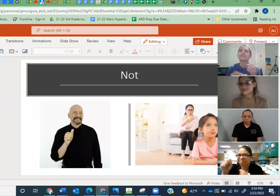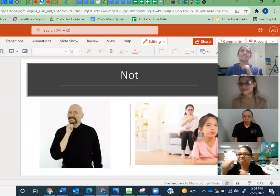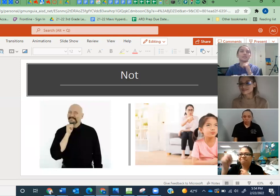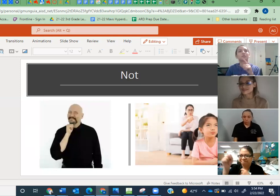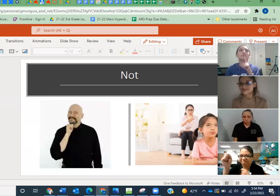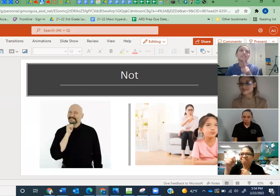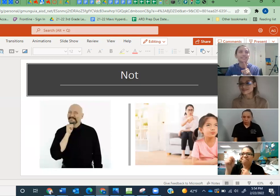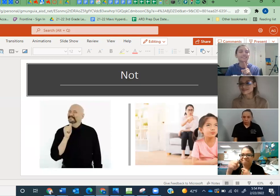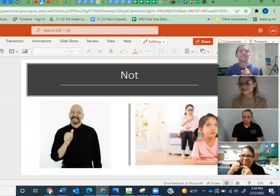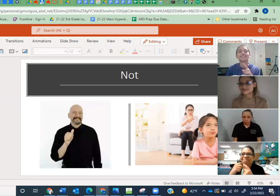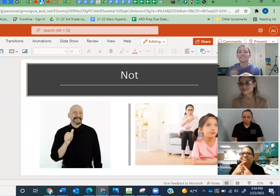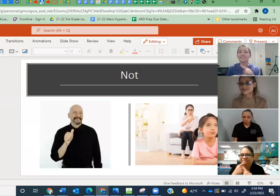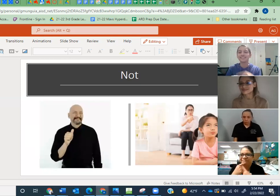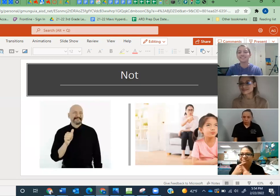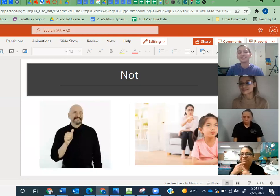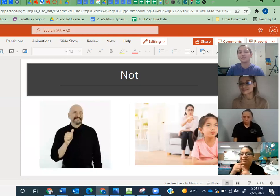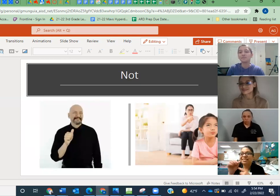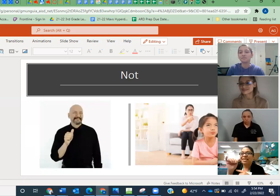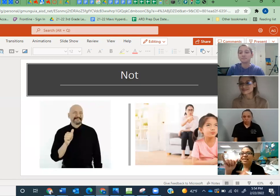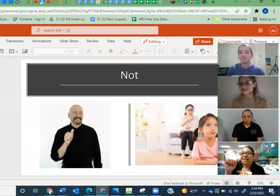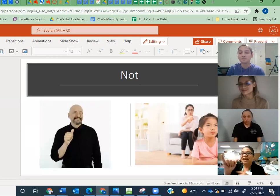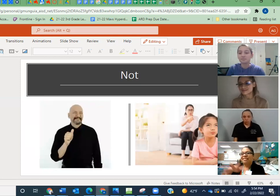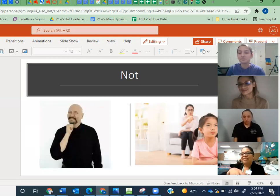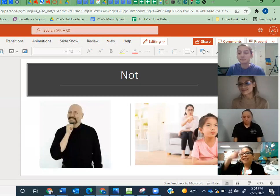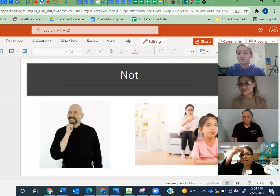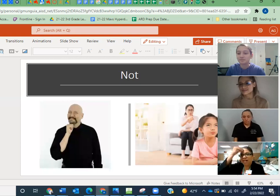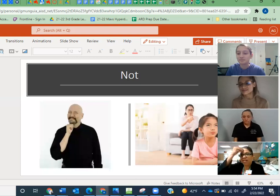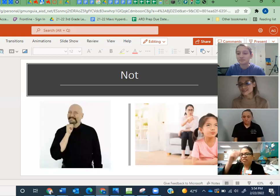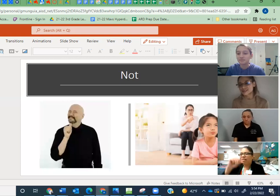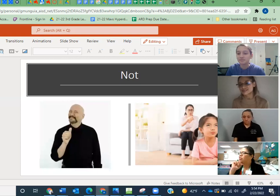wait, not really. Fine. Yeah.